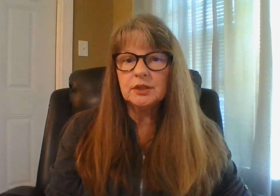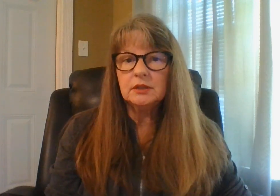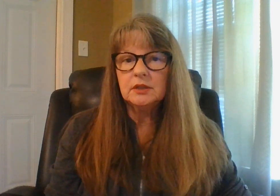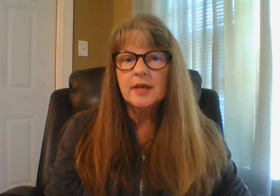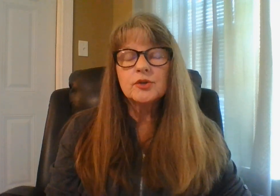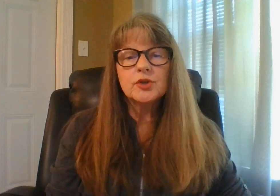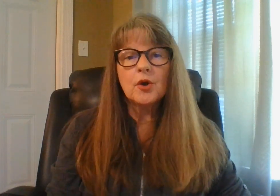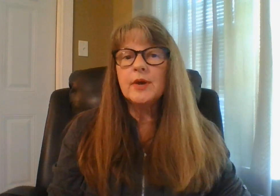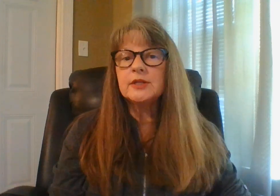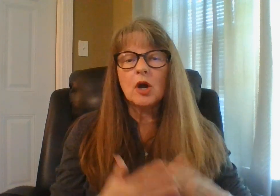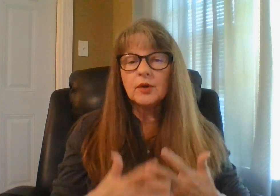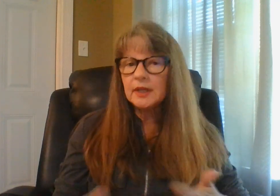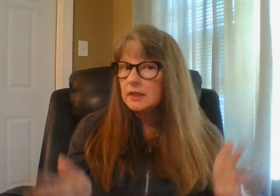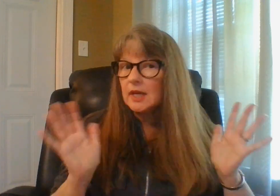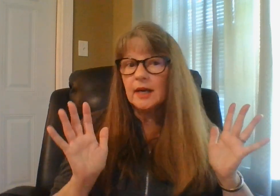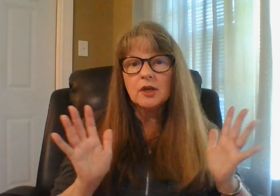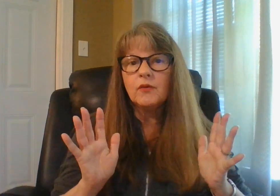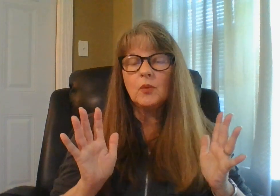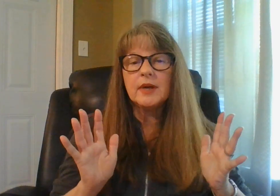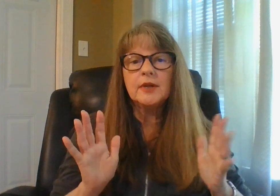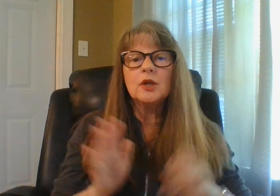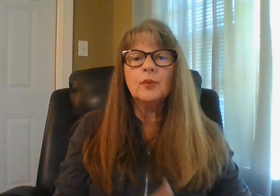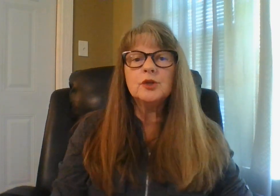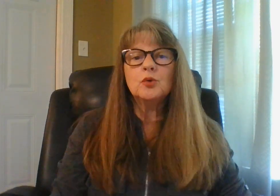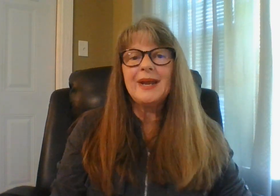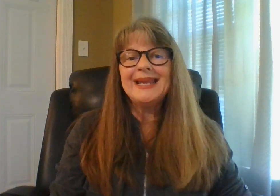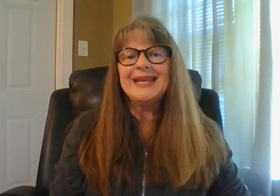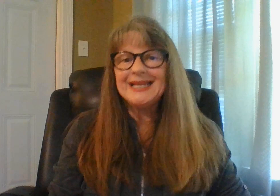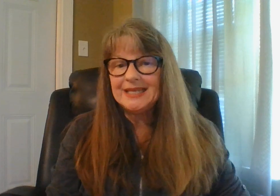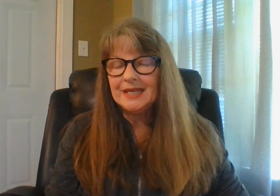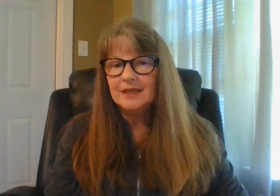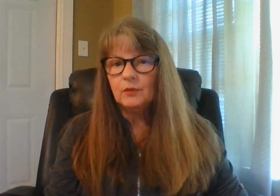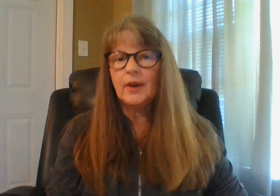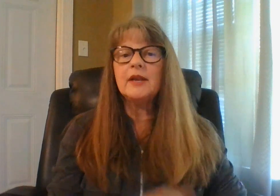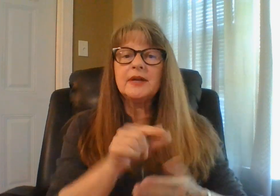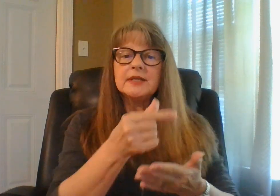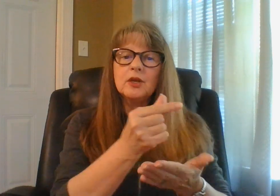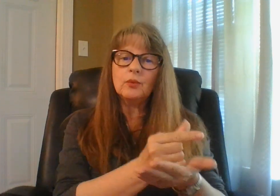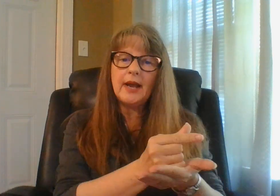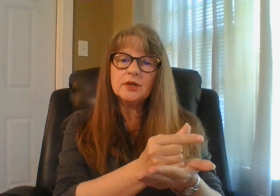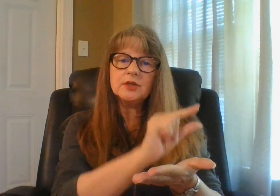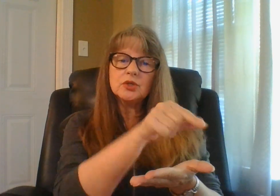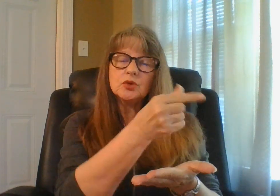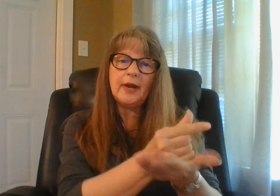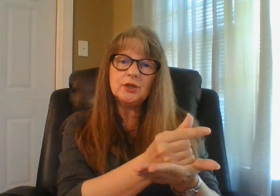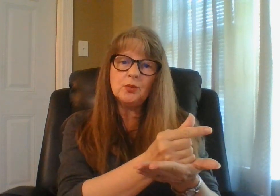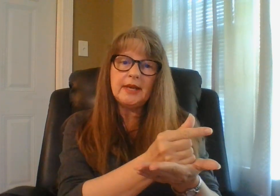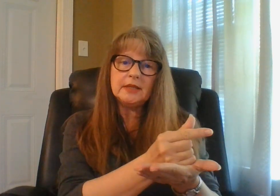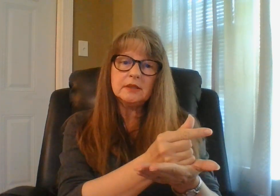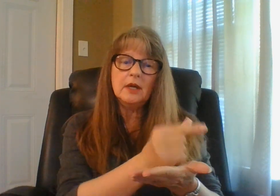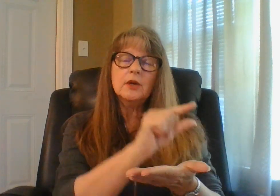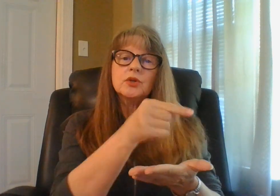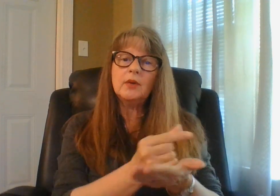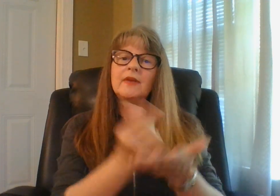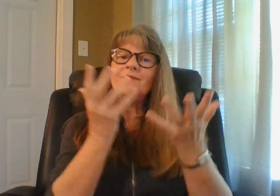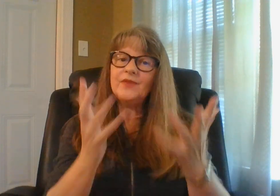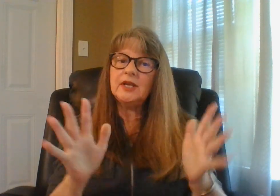action. So it's already done and over with. He graduated, right? If I say this is graduate. So he finished,